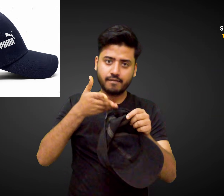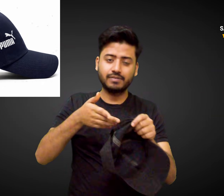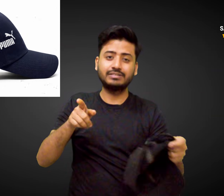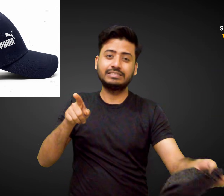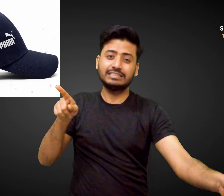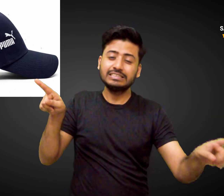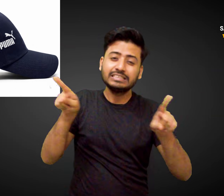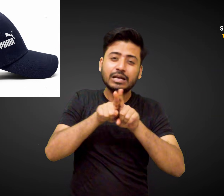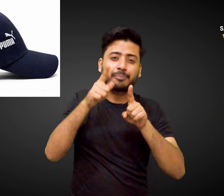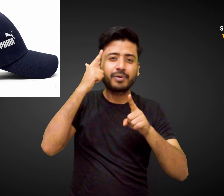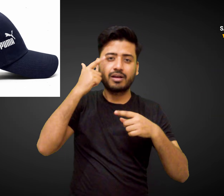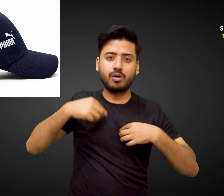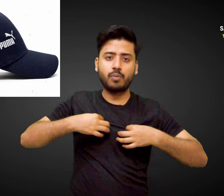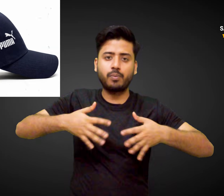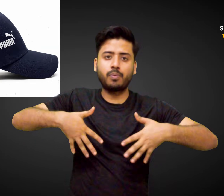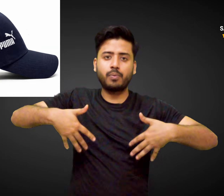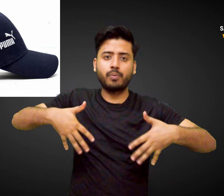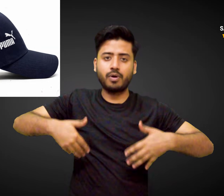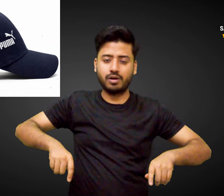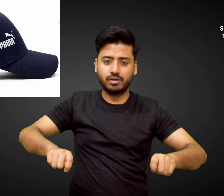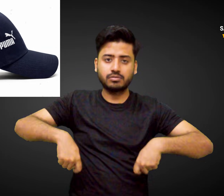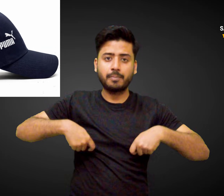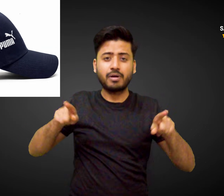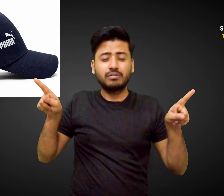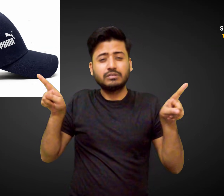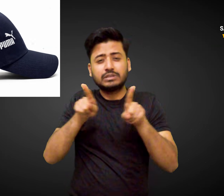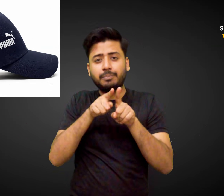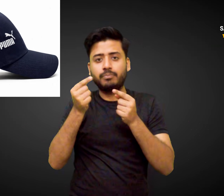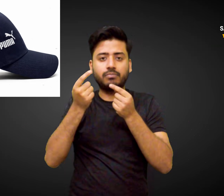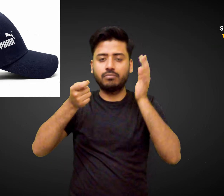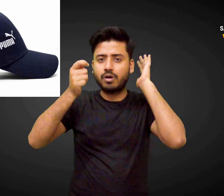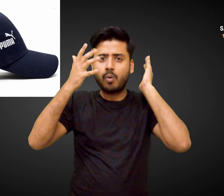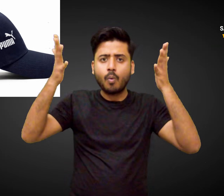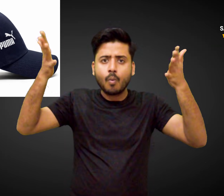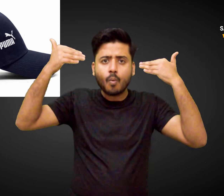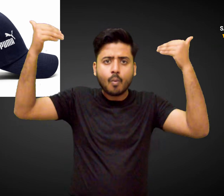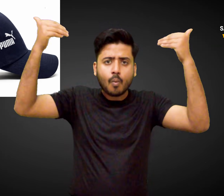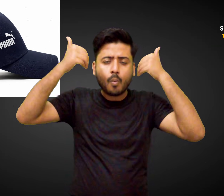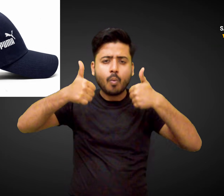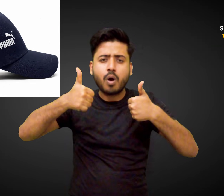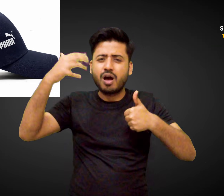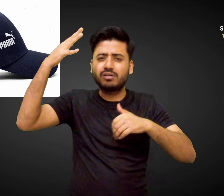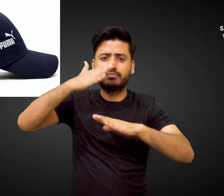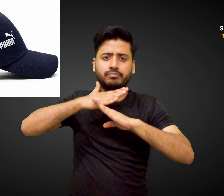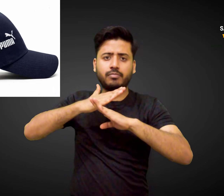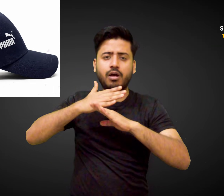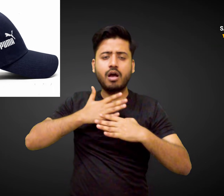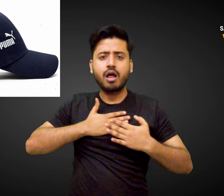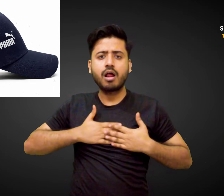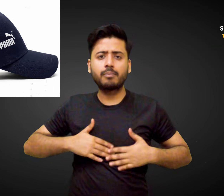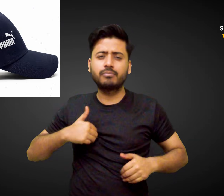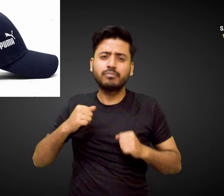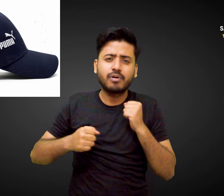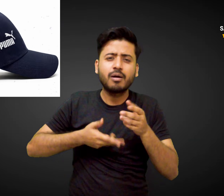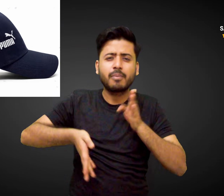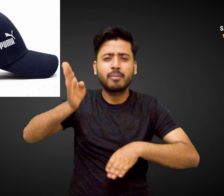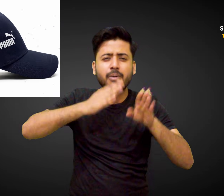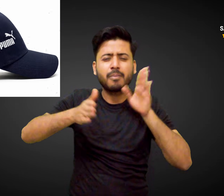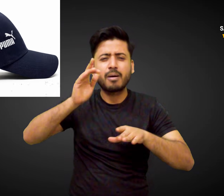rubbing from a tight cap can damage hair follicles, leading to thinning or a receding hairline over time. Scalp microbiome